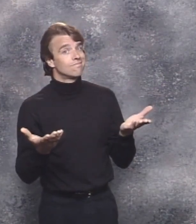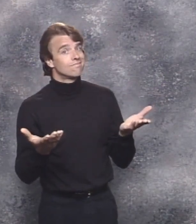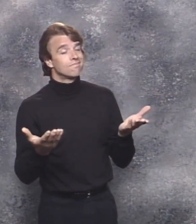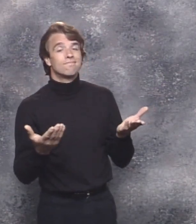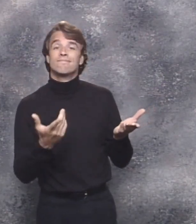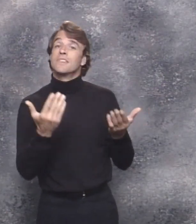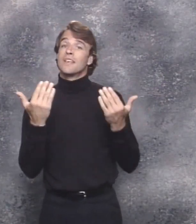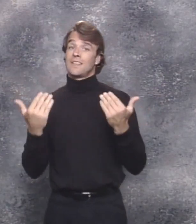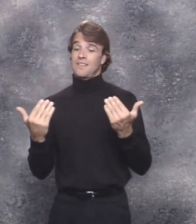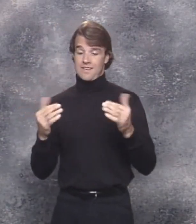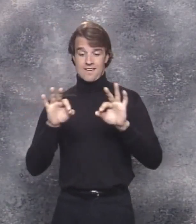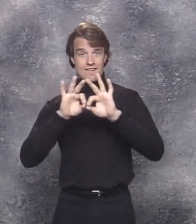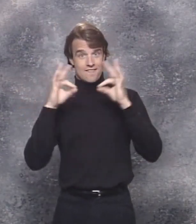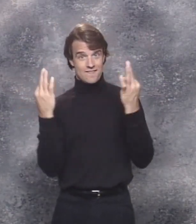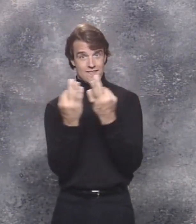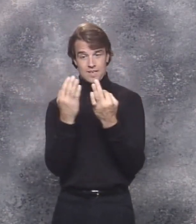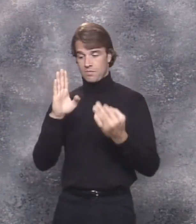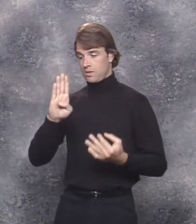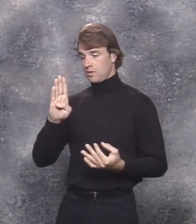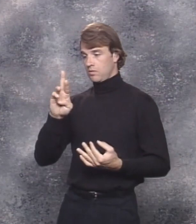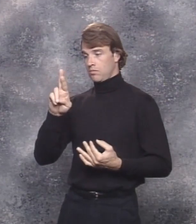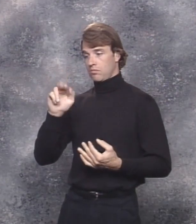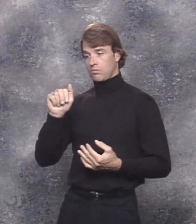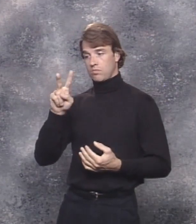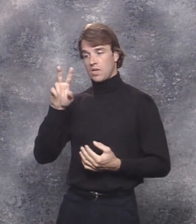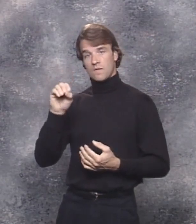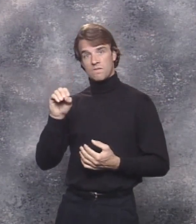emergency? Well, now, as the